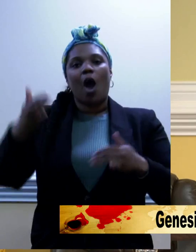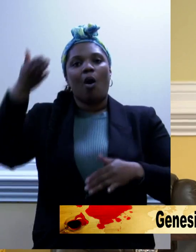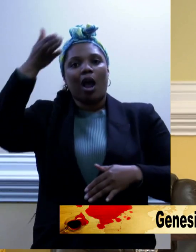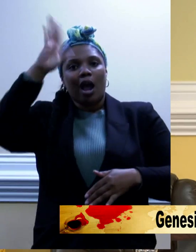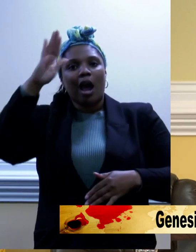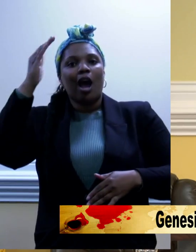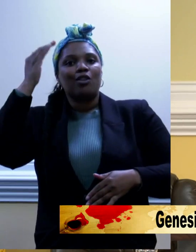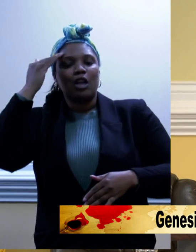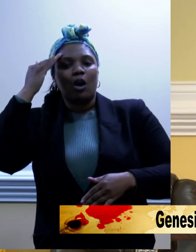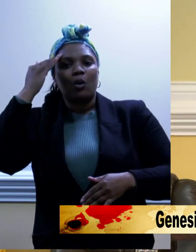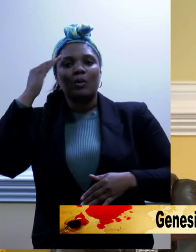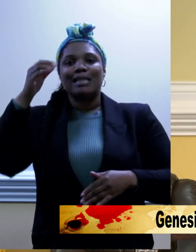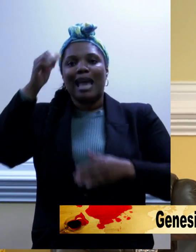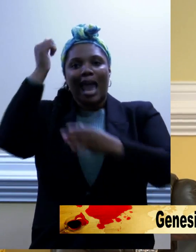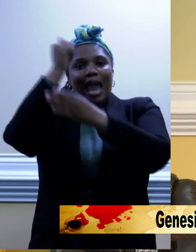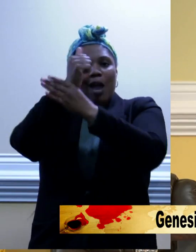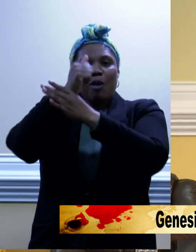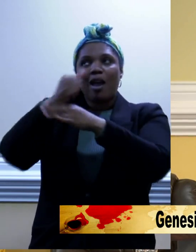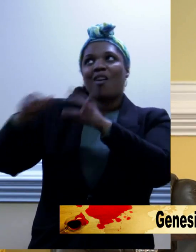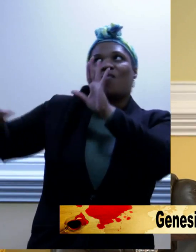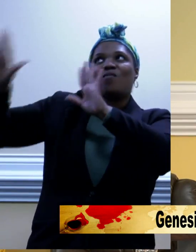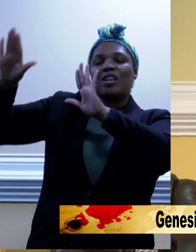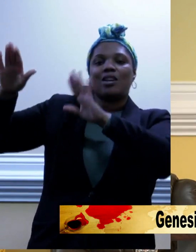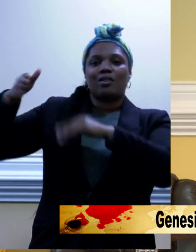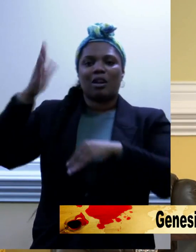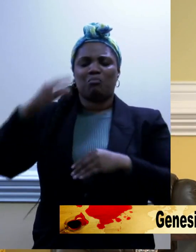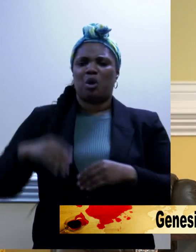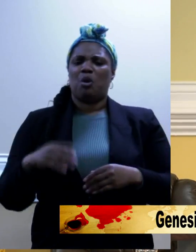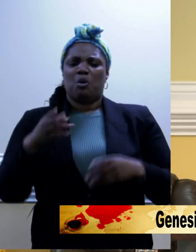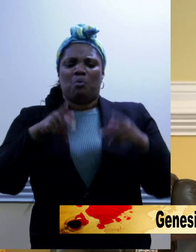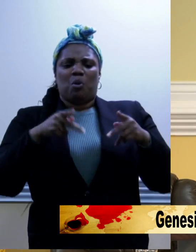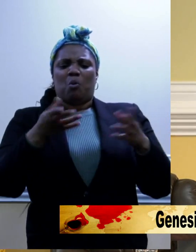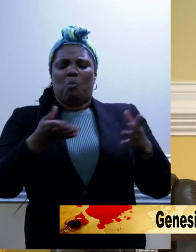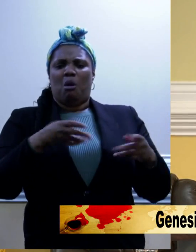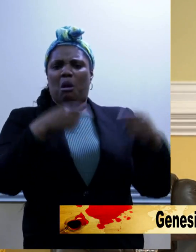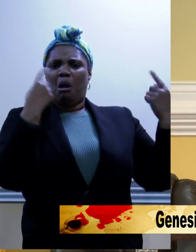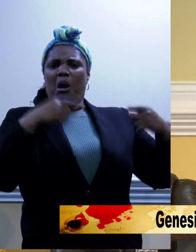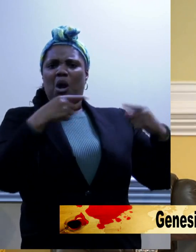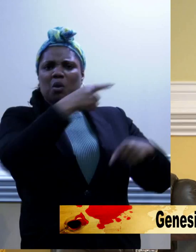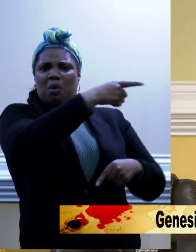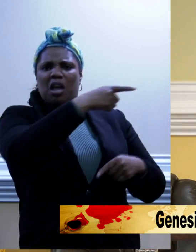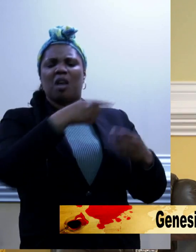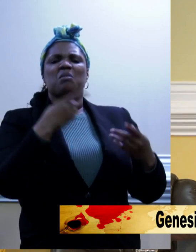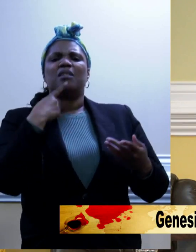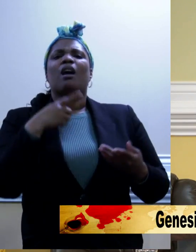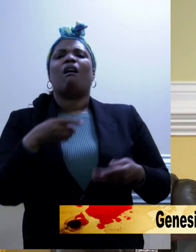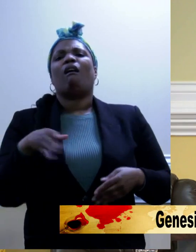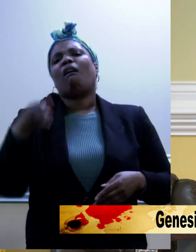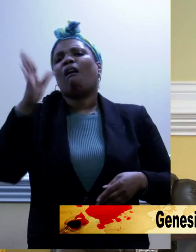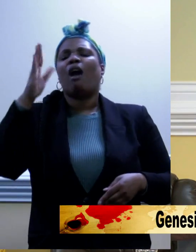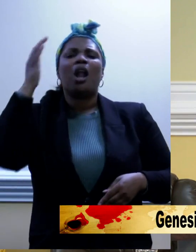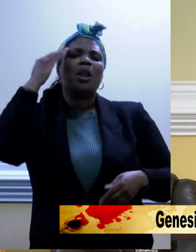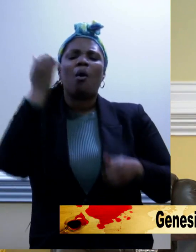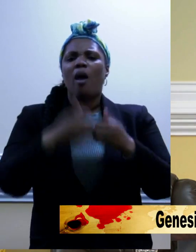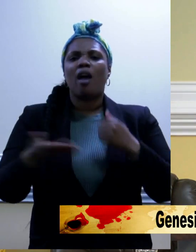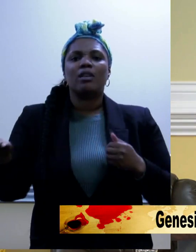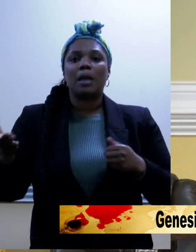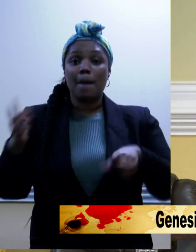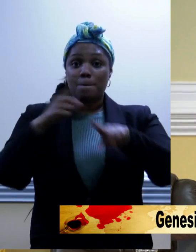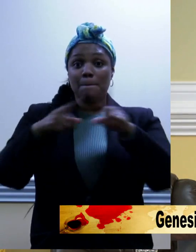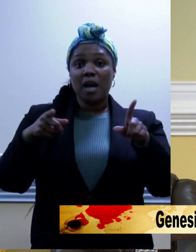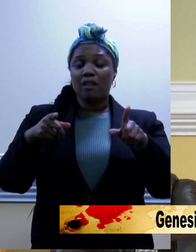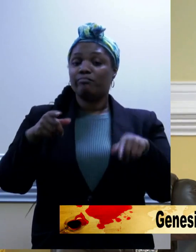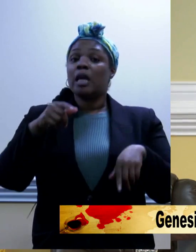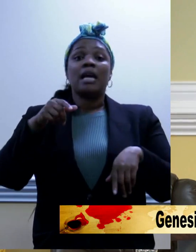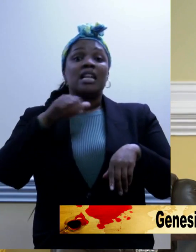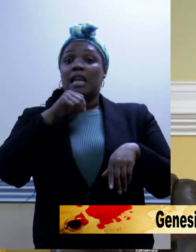you fear me. People want to argue with me, well, you know, God know everything. I ain't kicking against that. But according to his words, looked